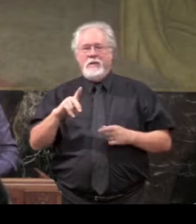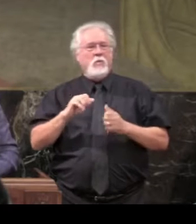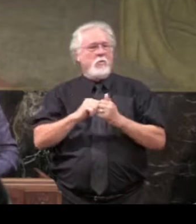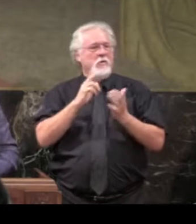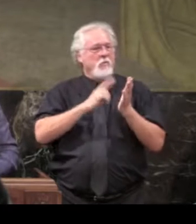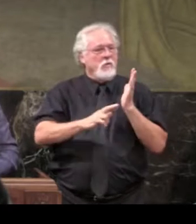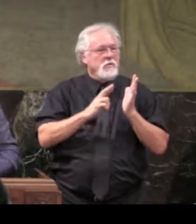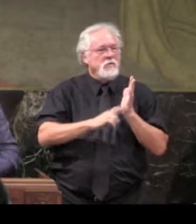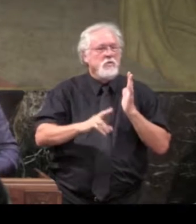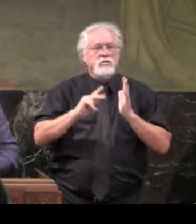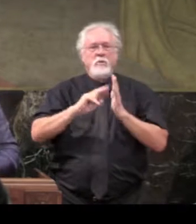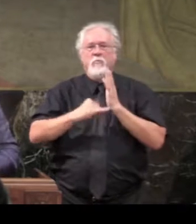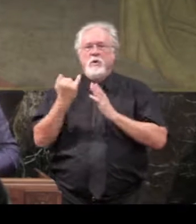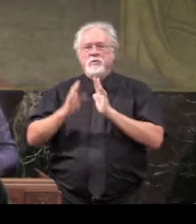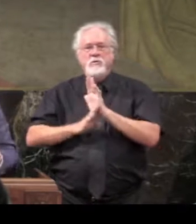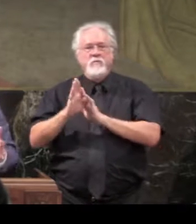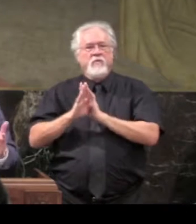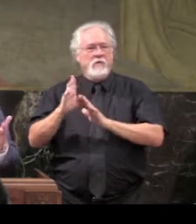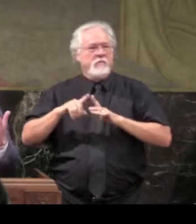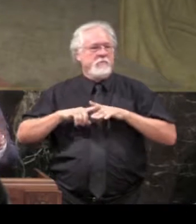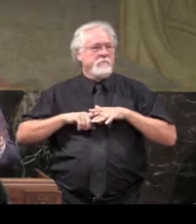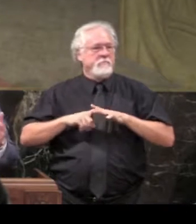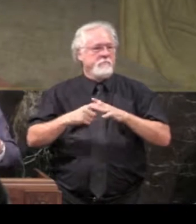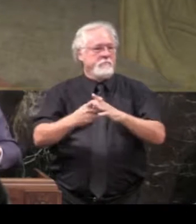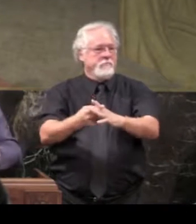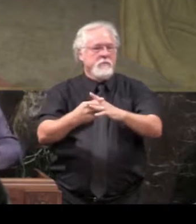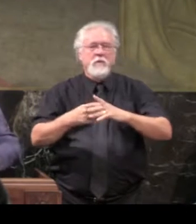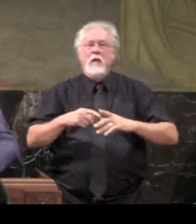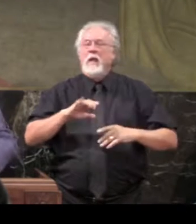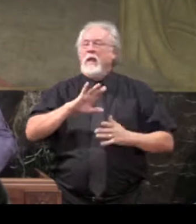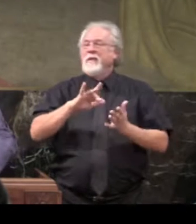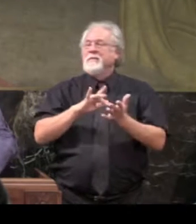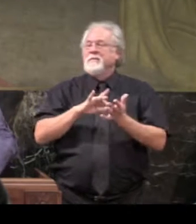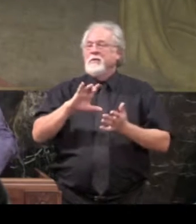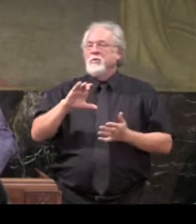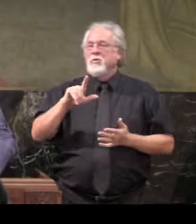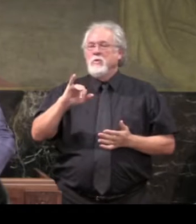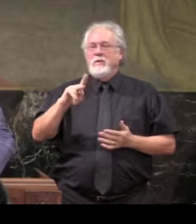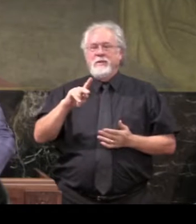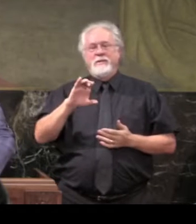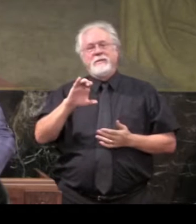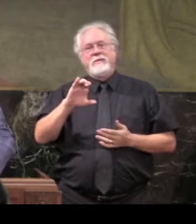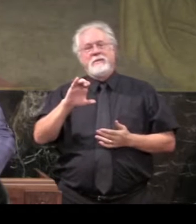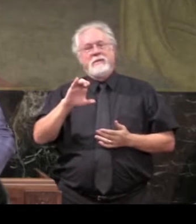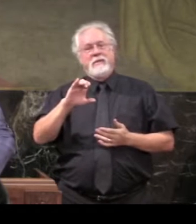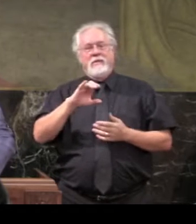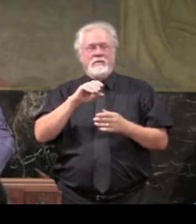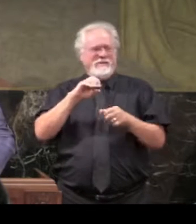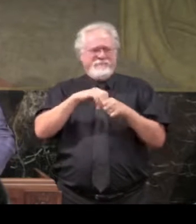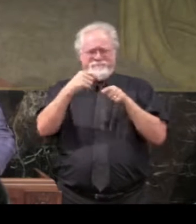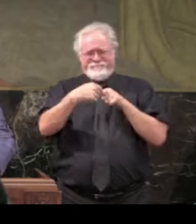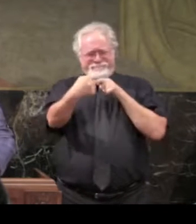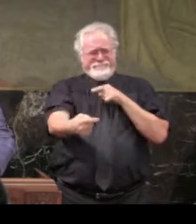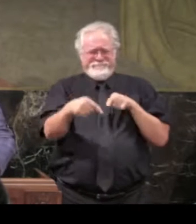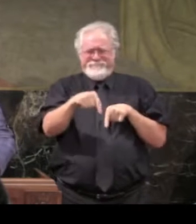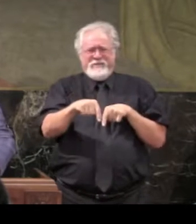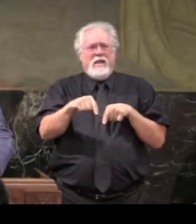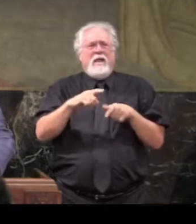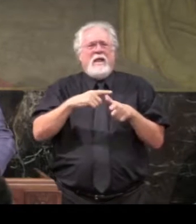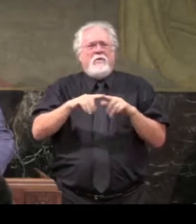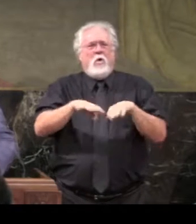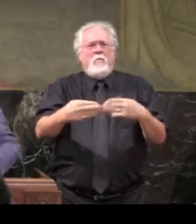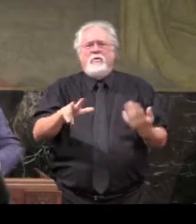innovation initiatives. And as you all know, CenturyLink is headquartered right across the street, and just last year it formally opened